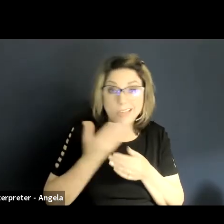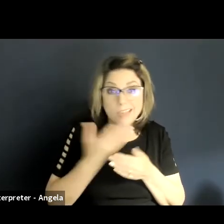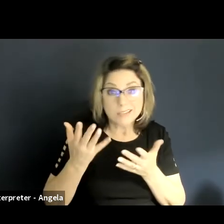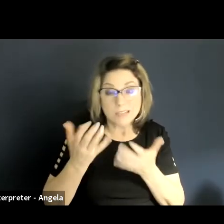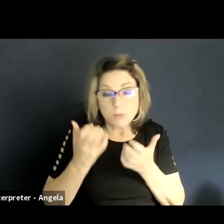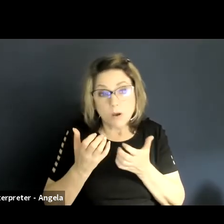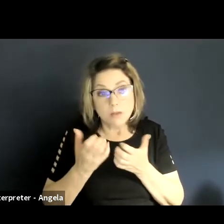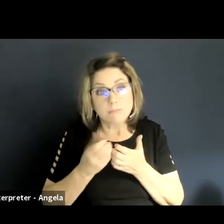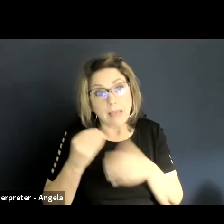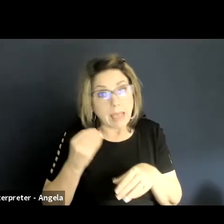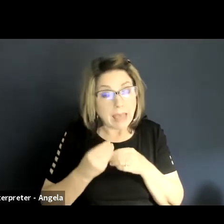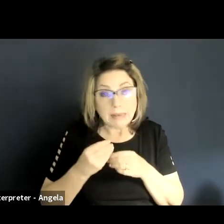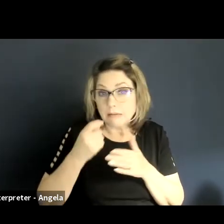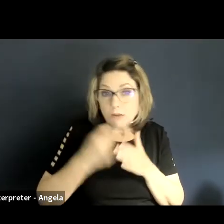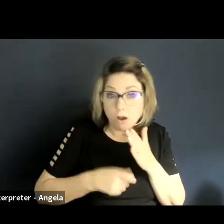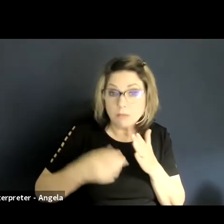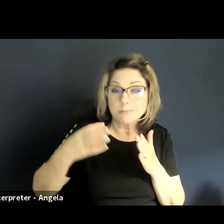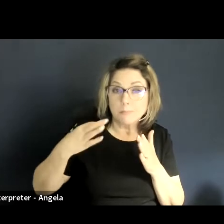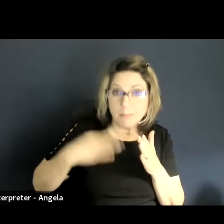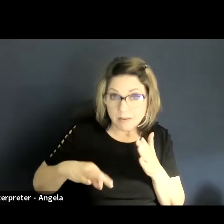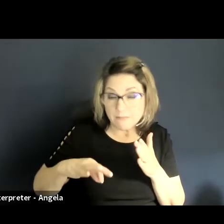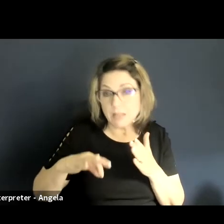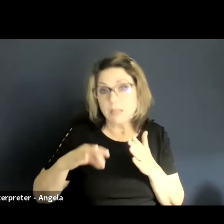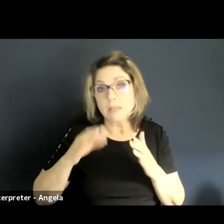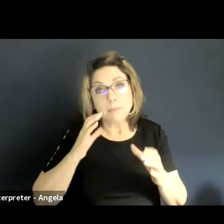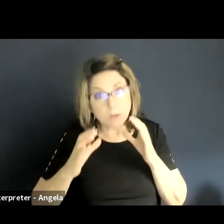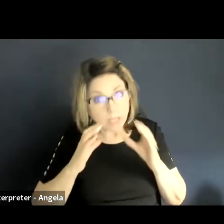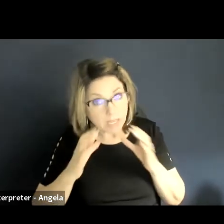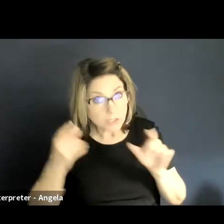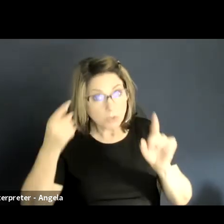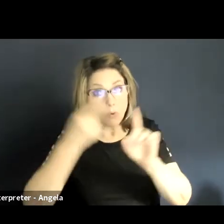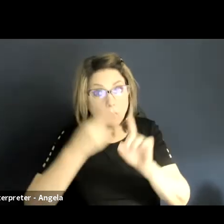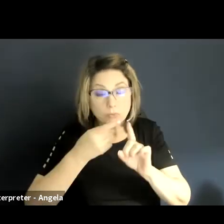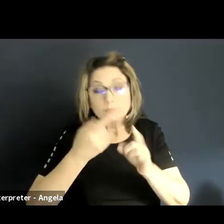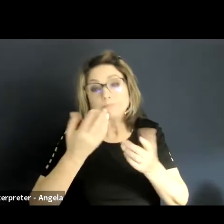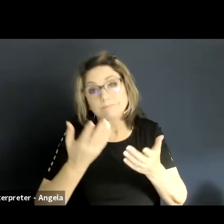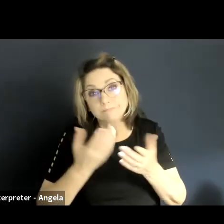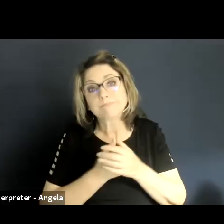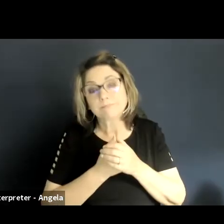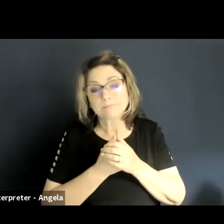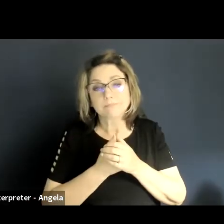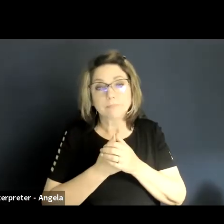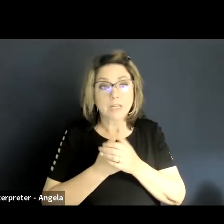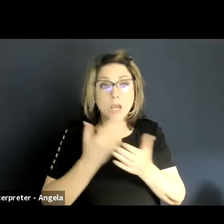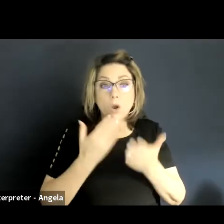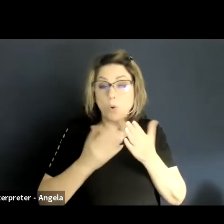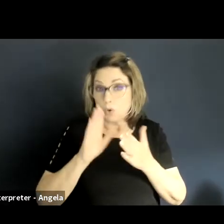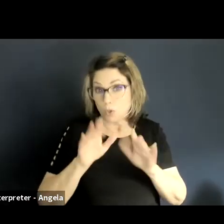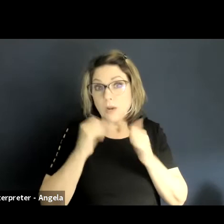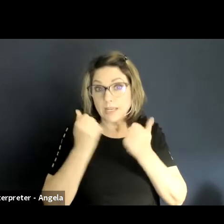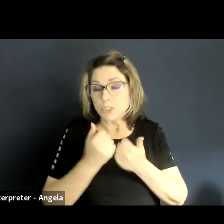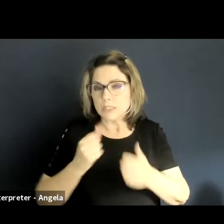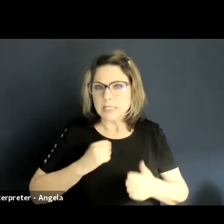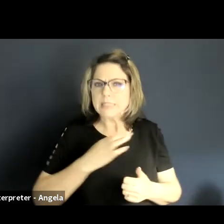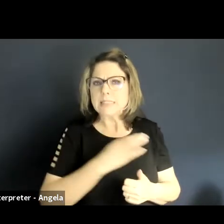cost or added benefits, or also it might have to do with communication goals. And then what about your agency? What do staff think?